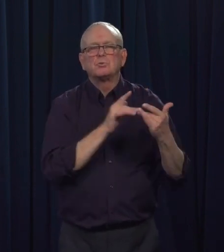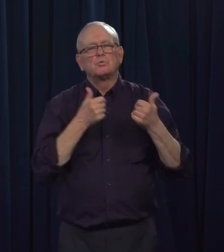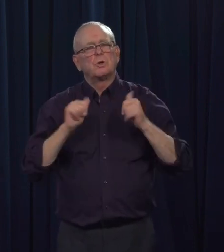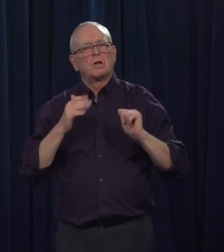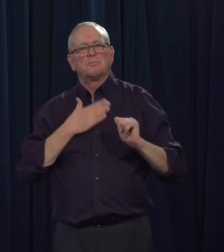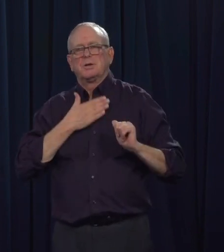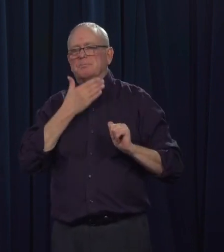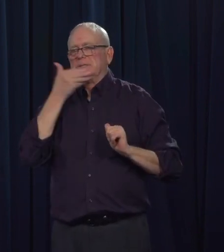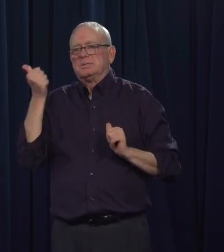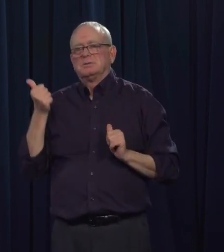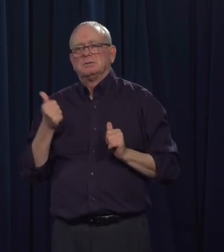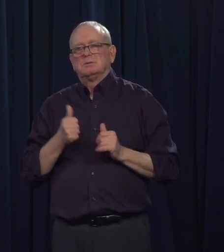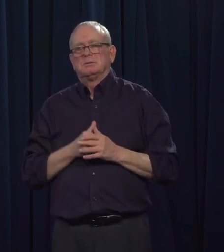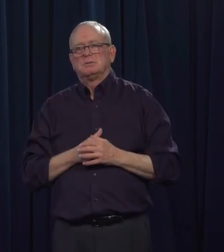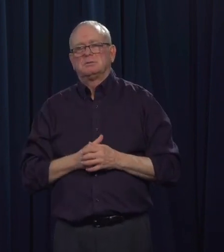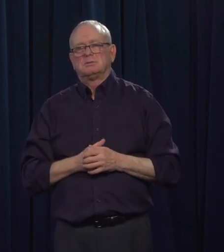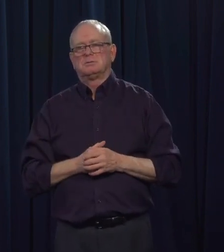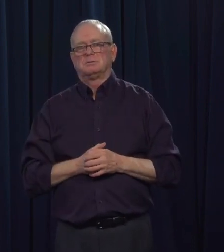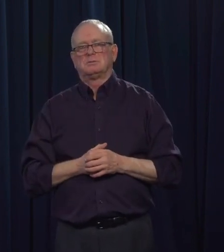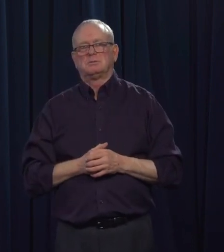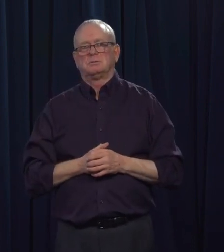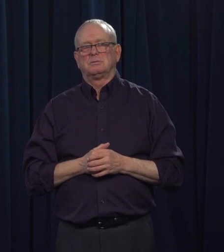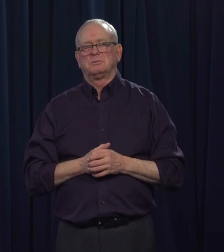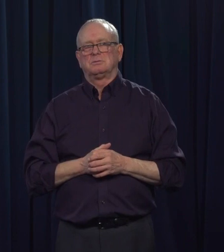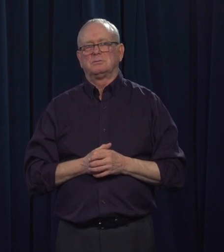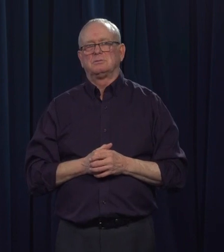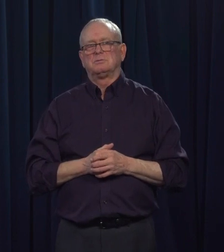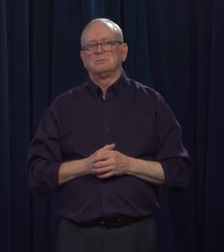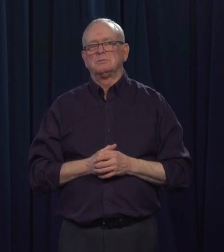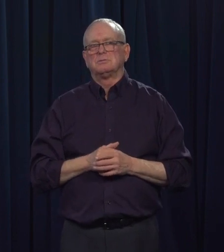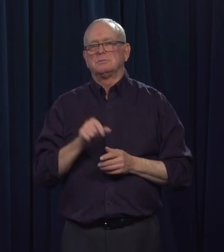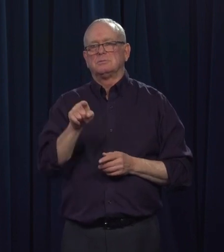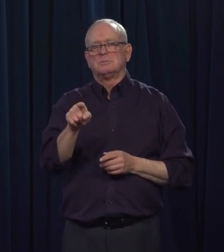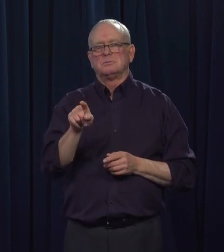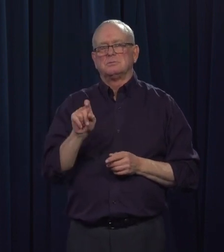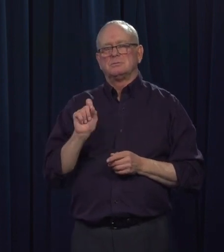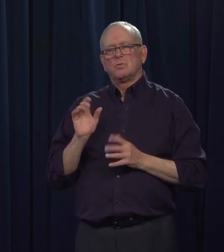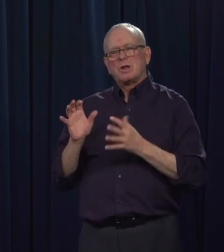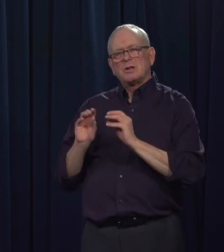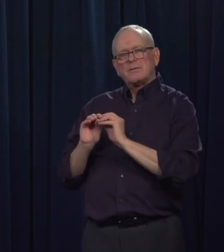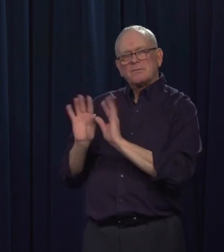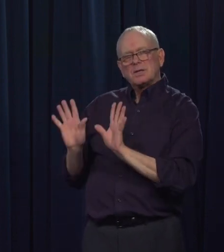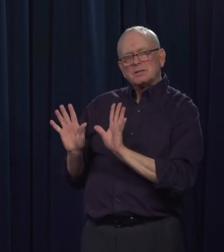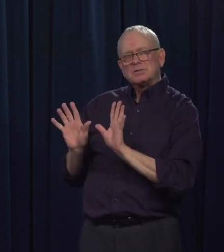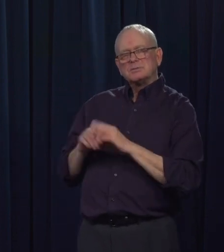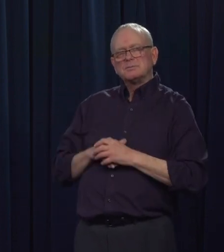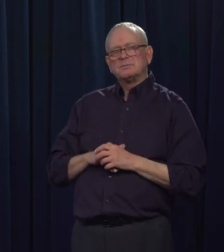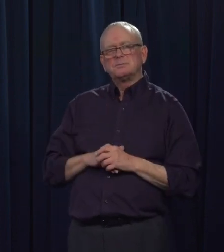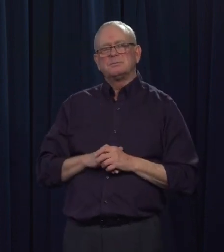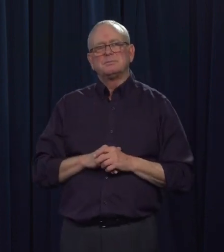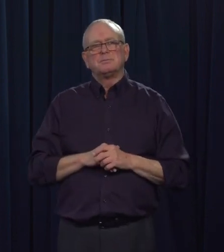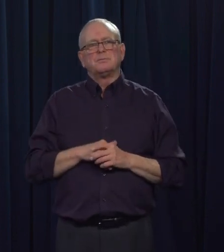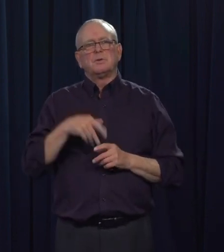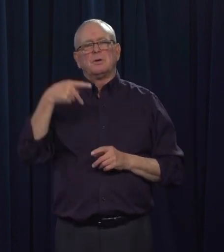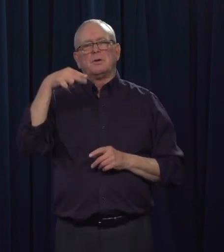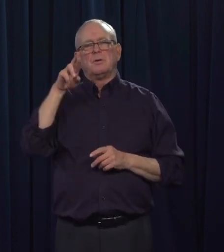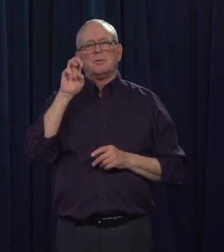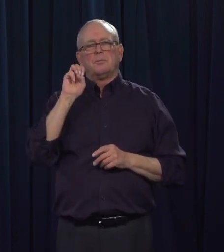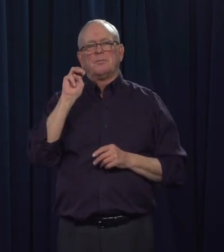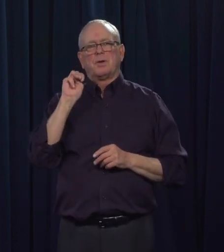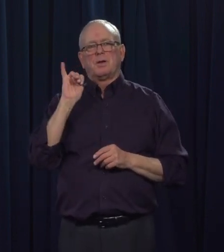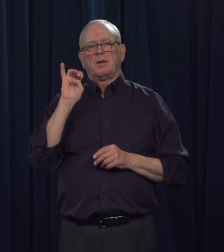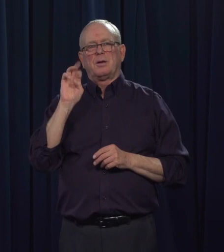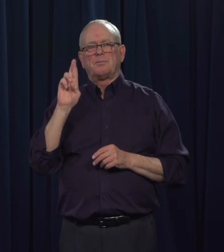Just to clarify, the Premier was talking about a $100 fine for those who aren't following self-isolation